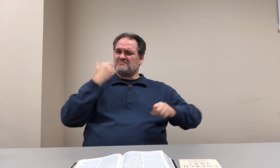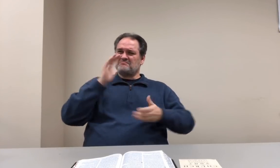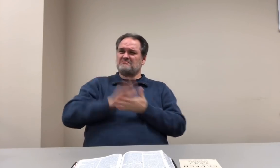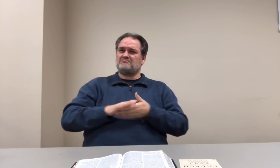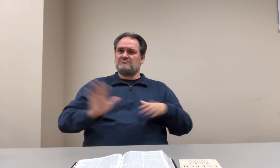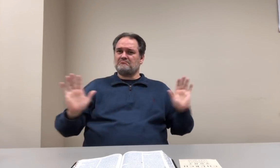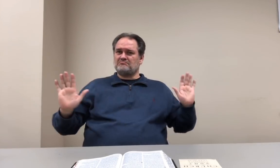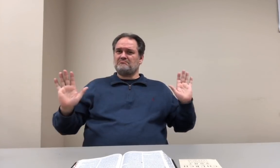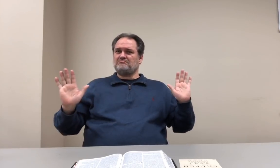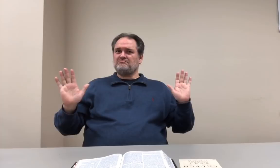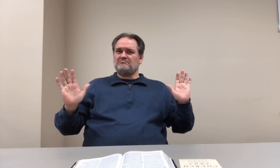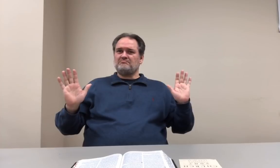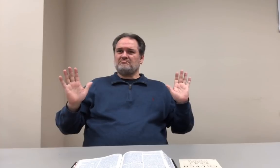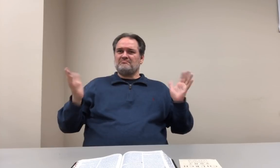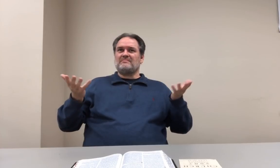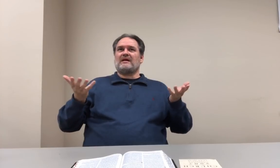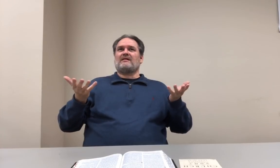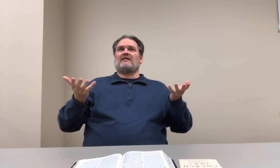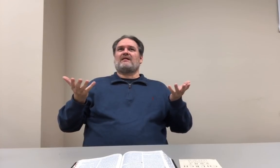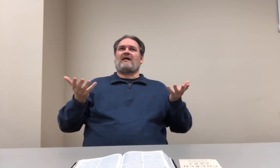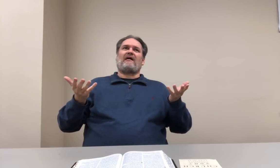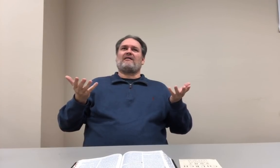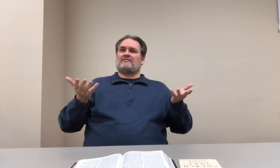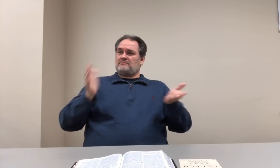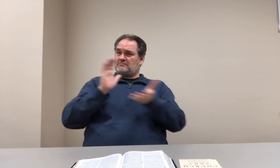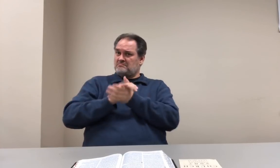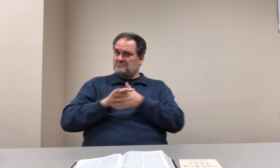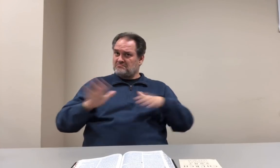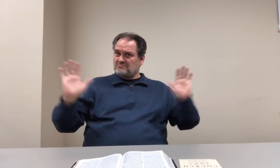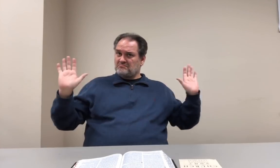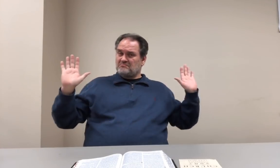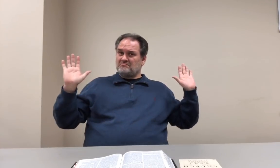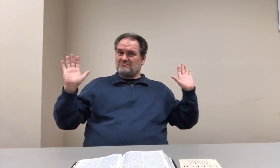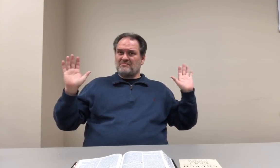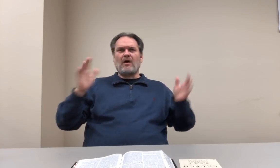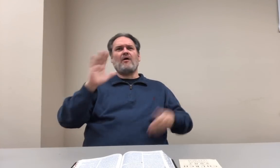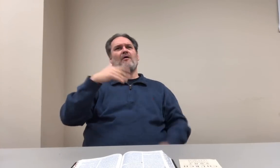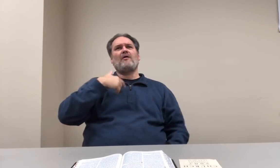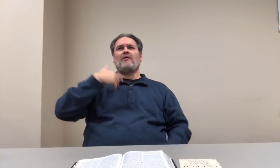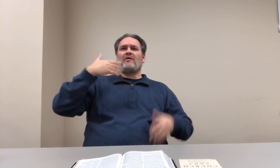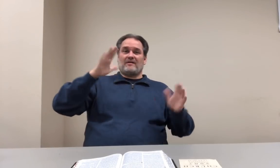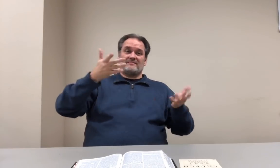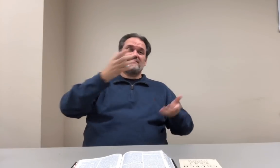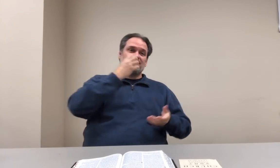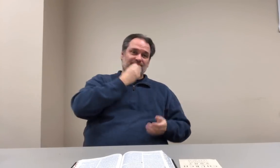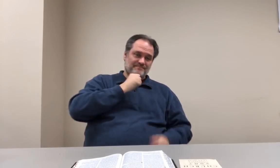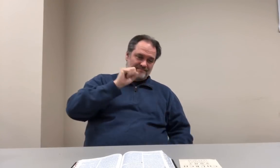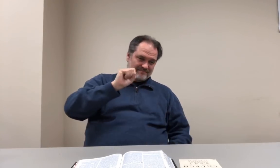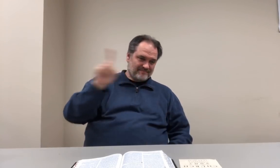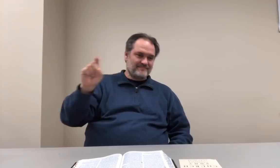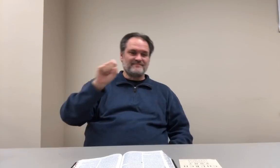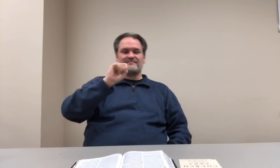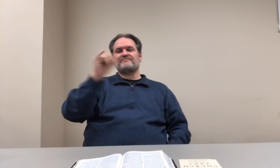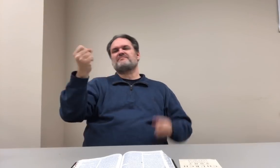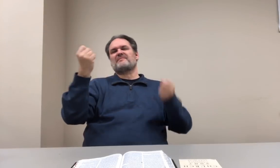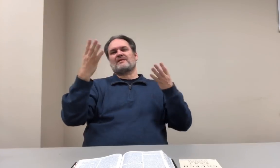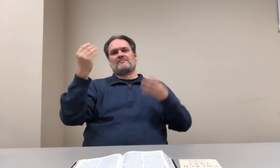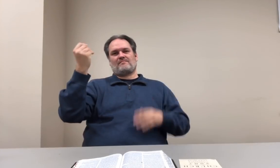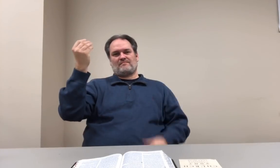at some verses that teach this. First, we'll look at Exodus 3:14. It